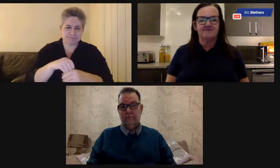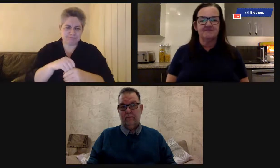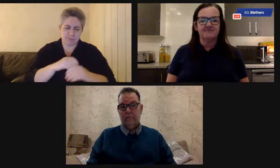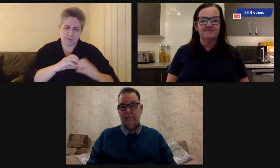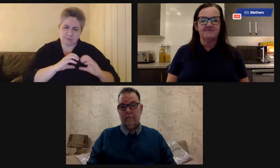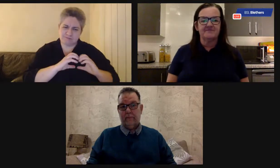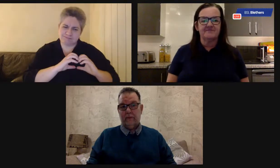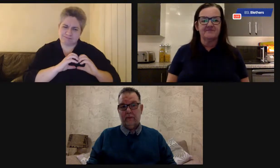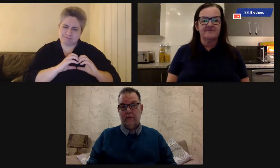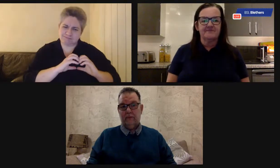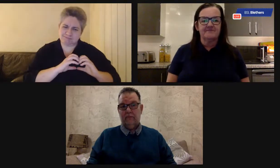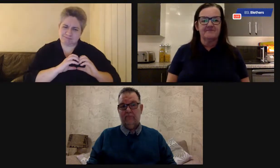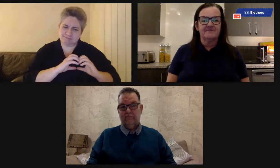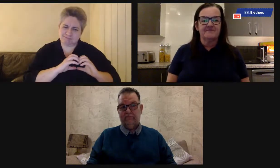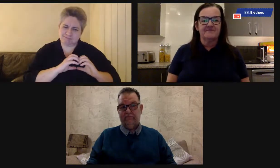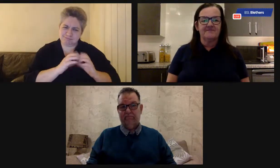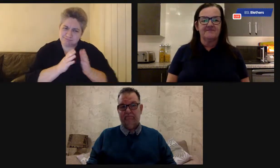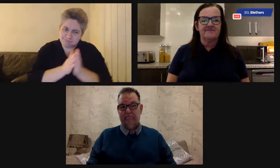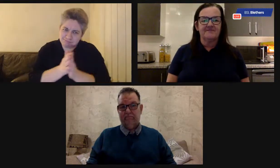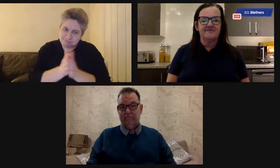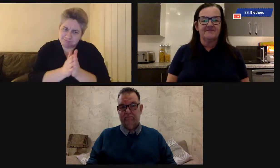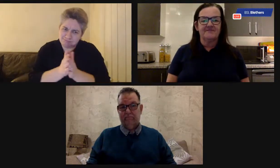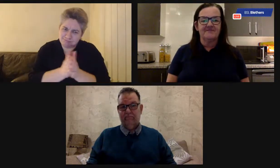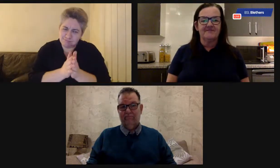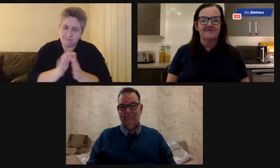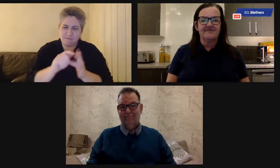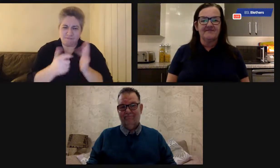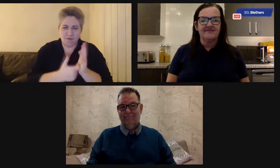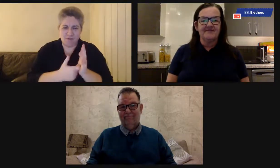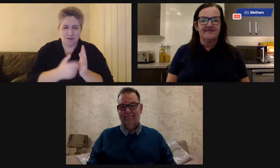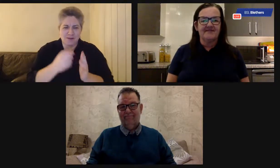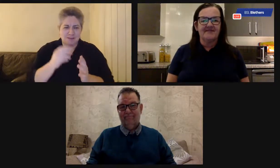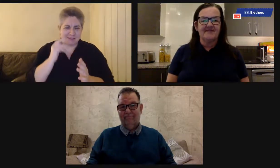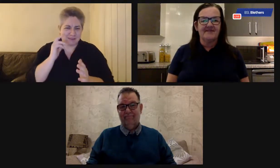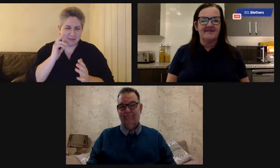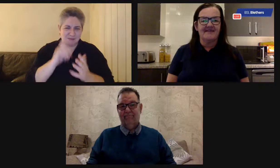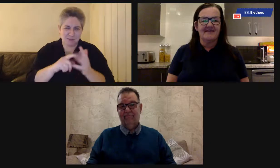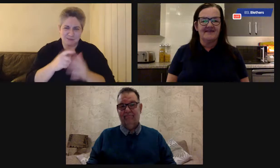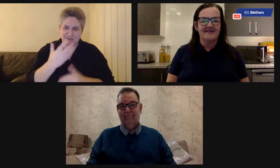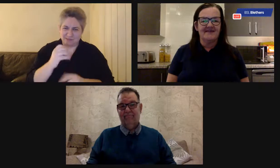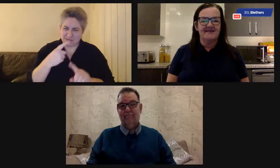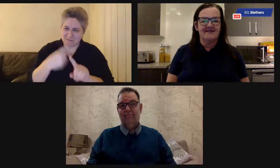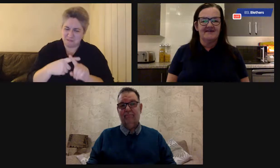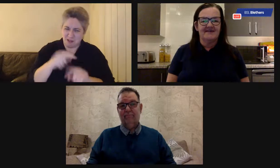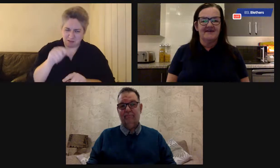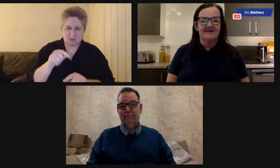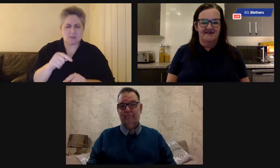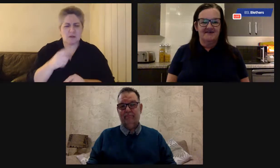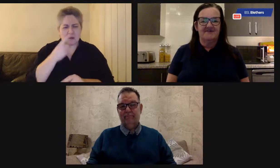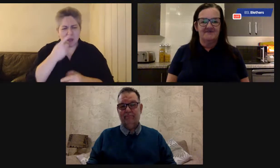happening now, could we go back a wee bit and tell us, Joe, about